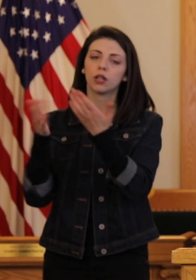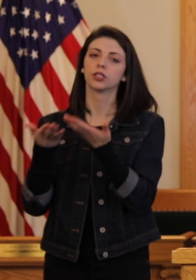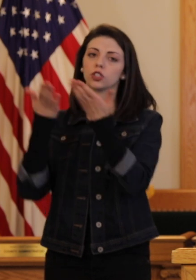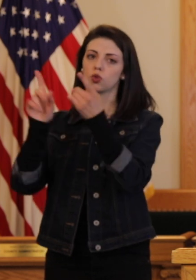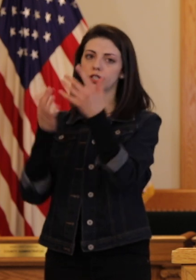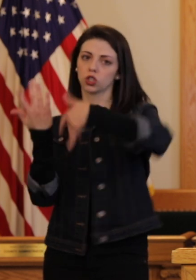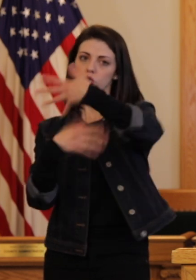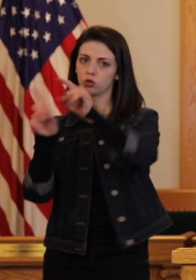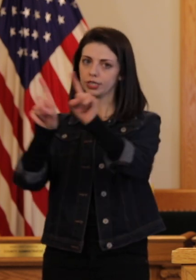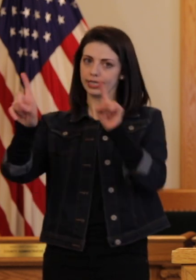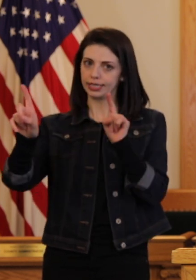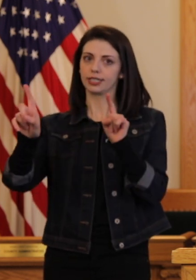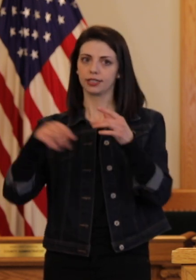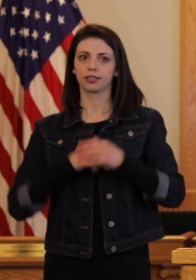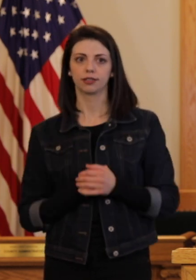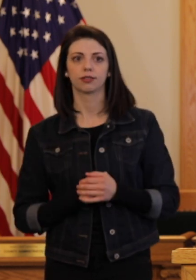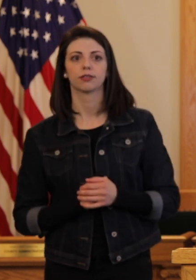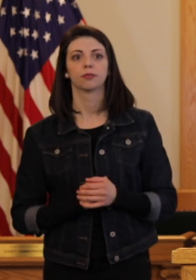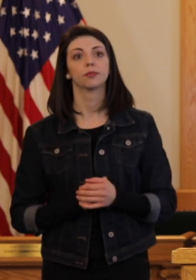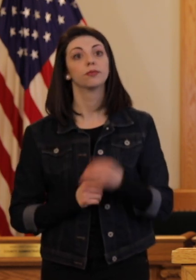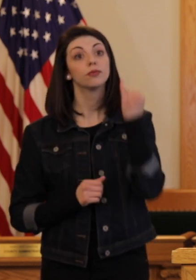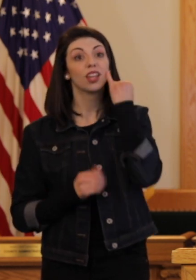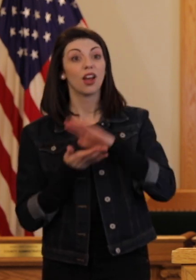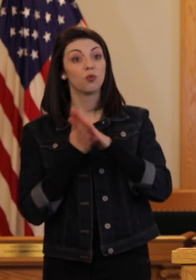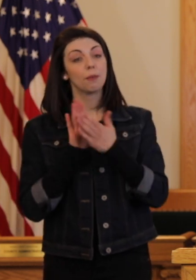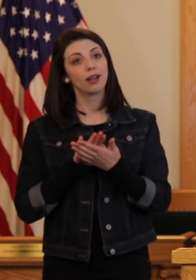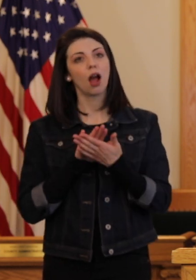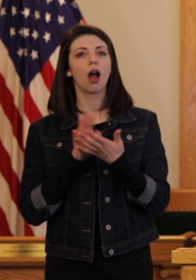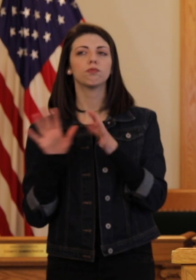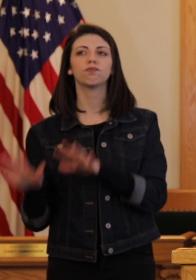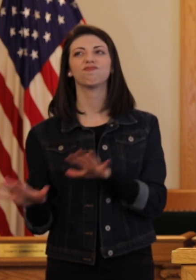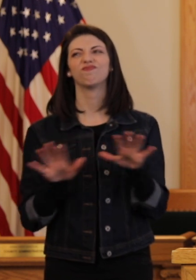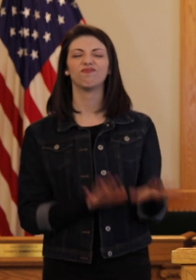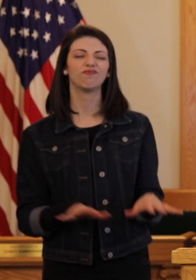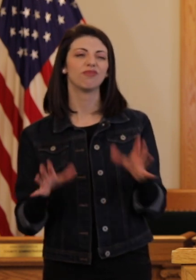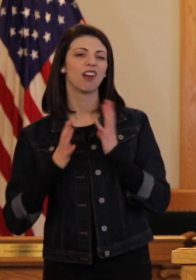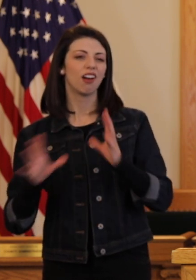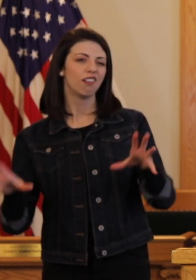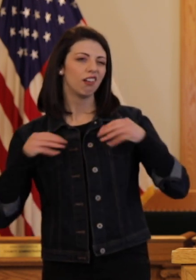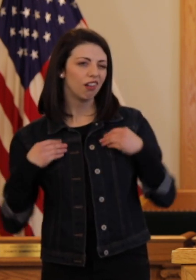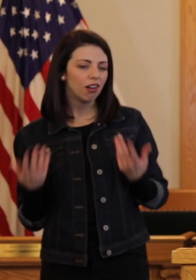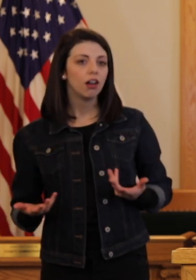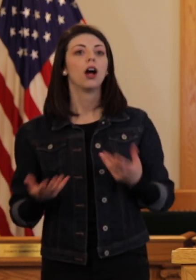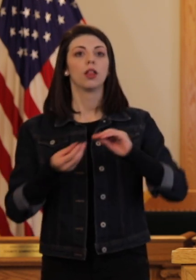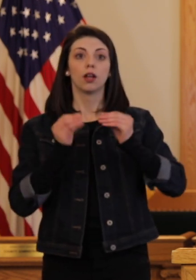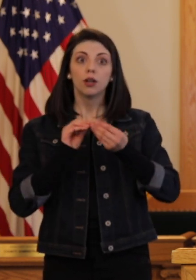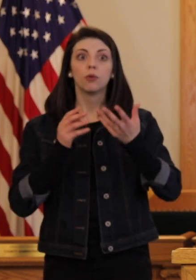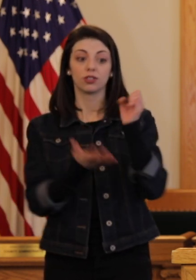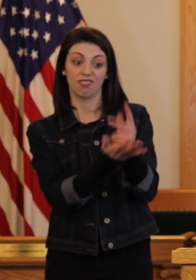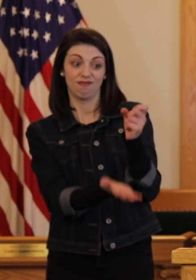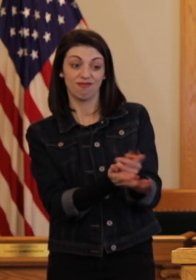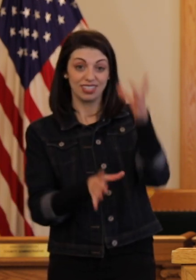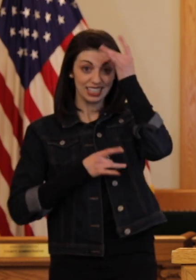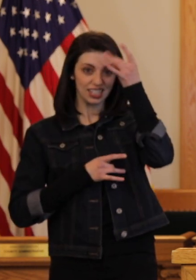keep the numbers of new cases down. If we become complacent, the numbers will start to creep up again and the closures and restrictions